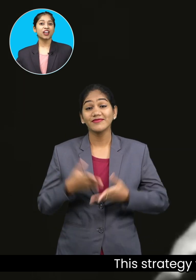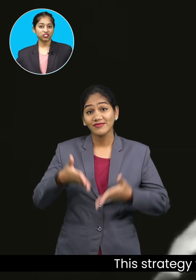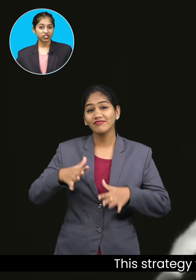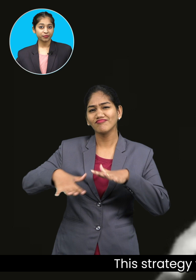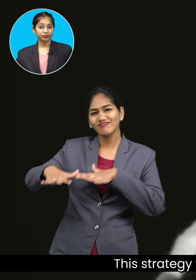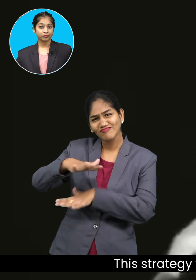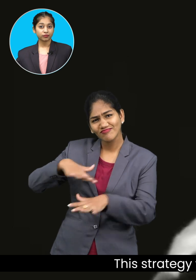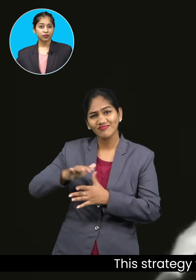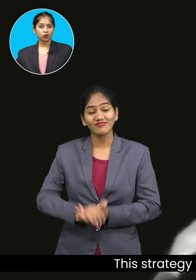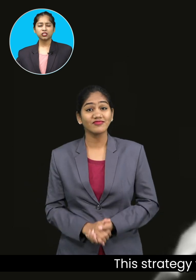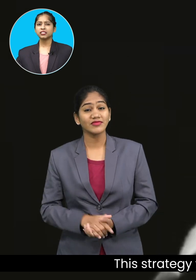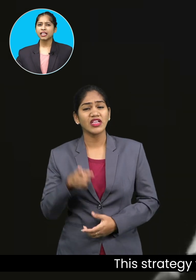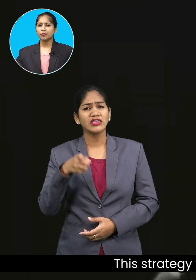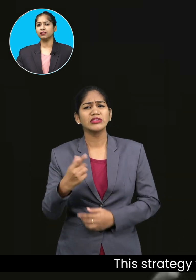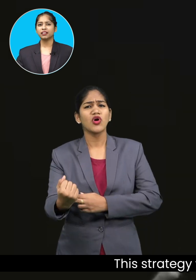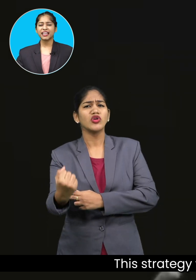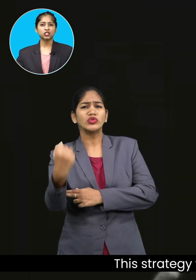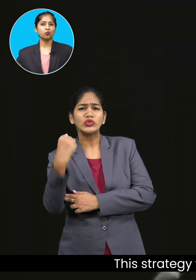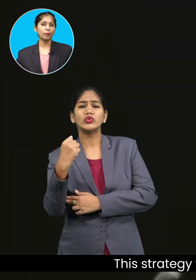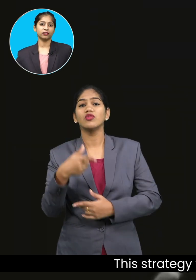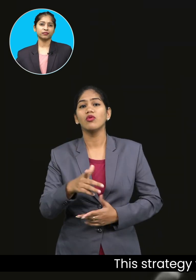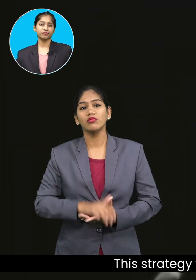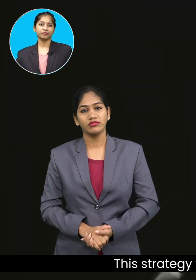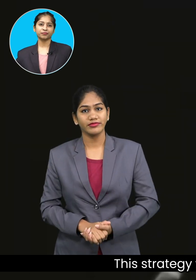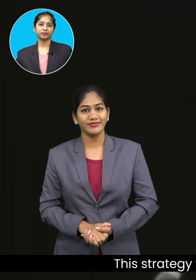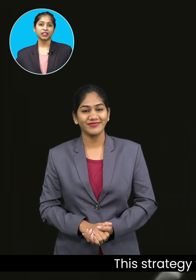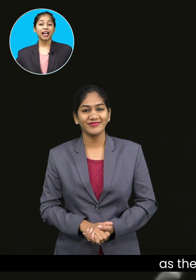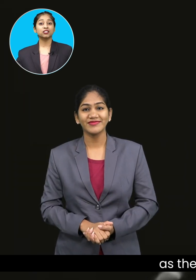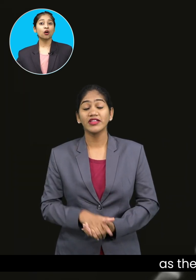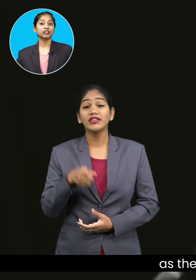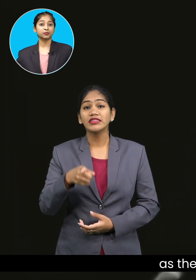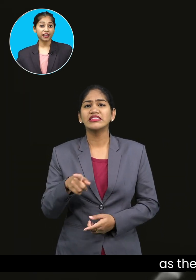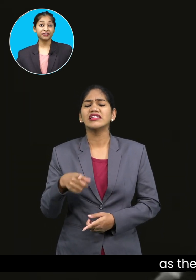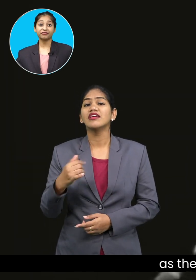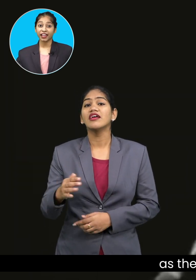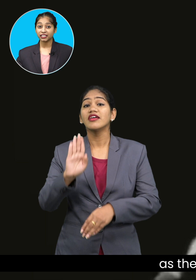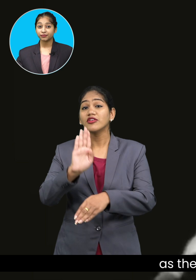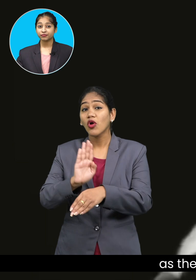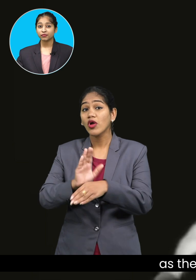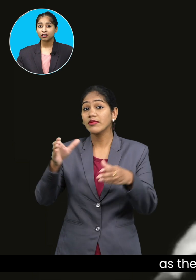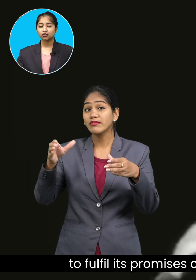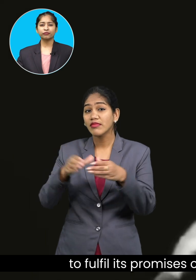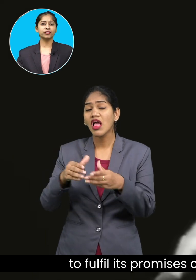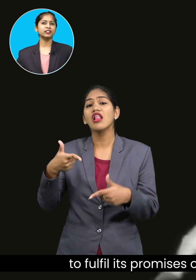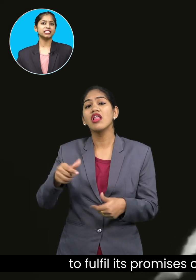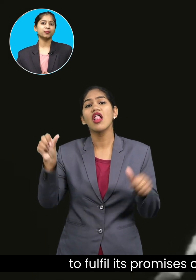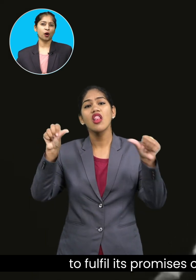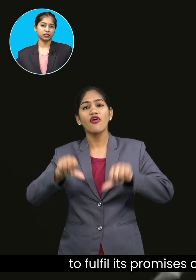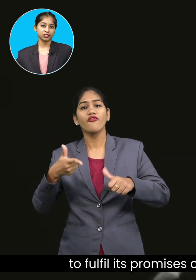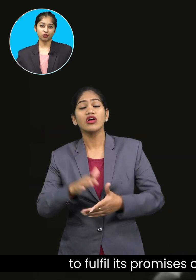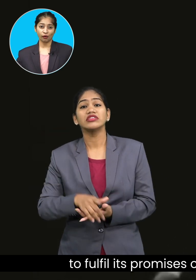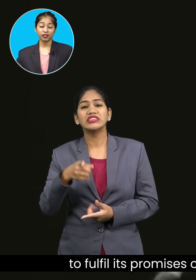This strategy was a double-edged weapon, as the Congress party failed to fulfill